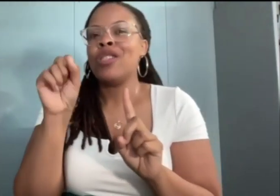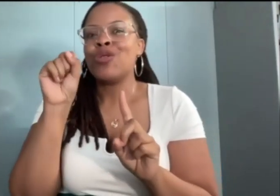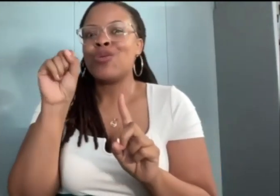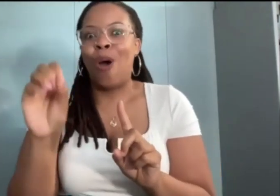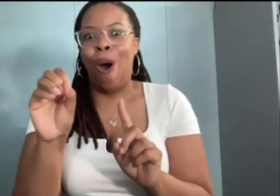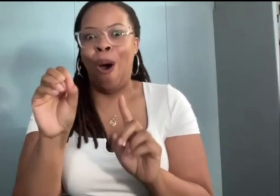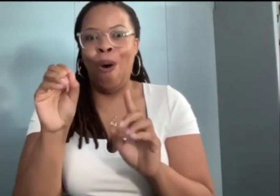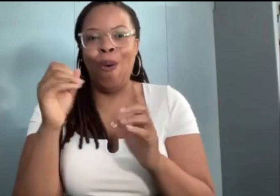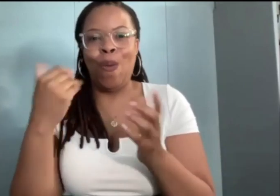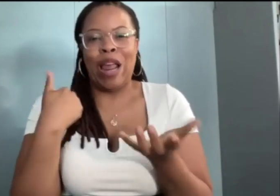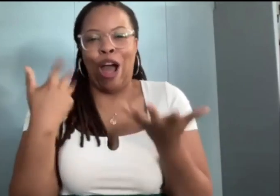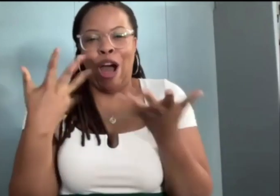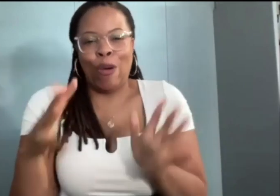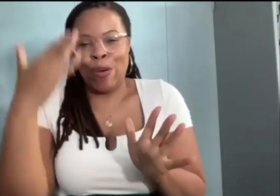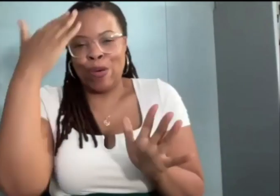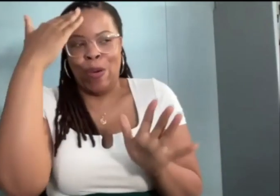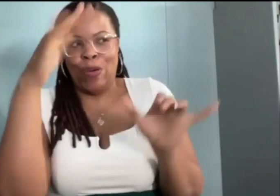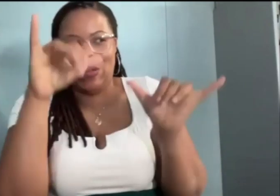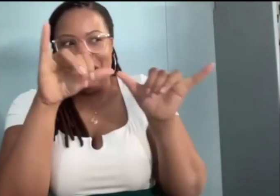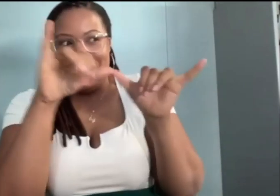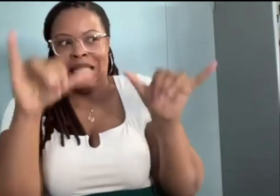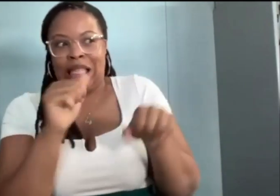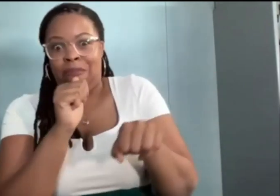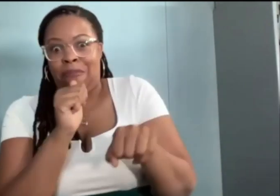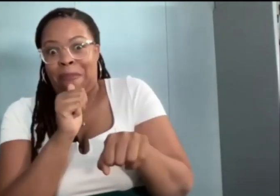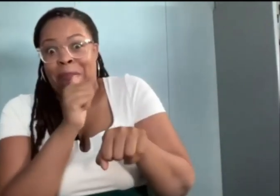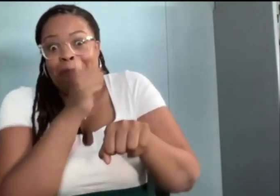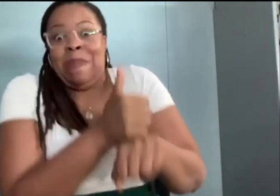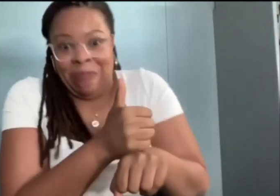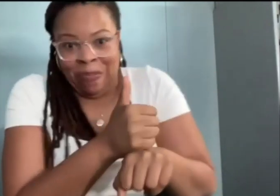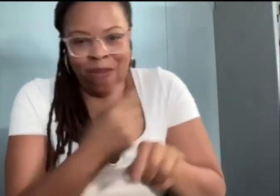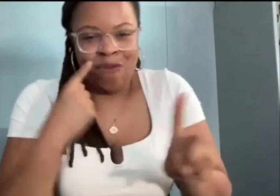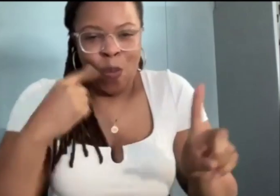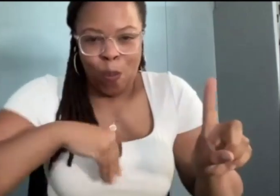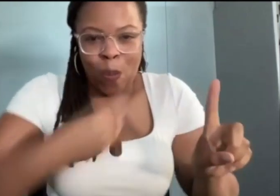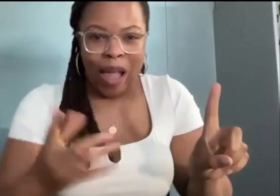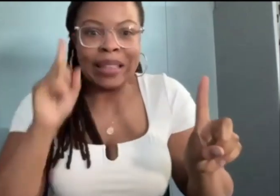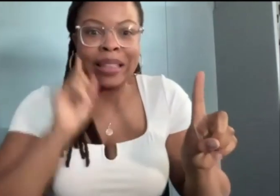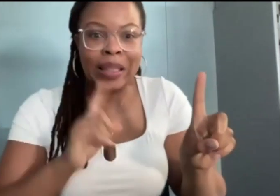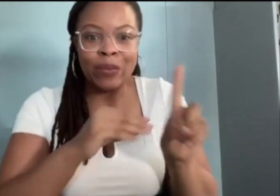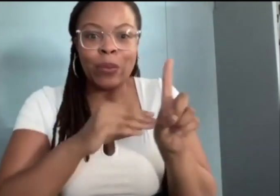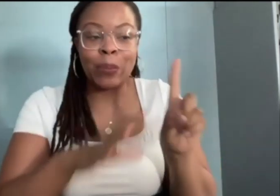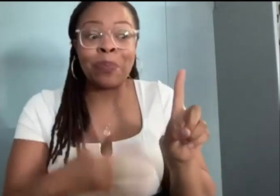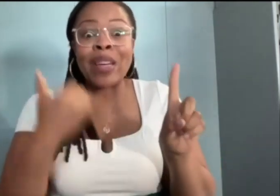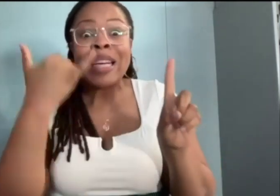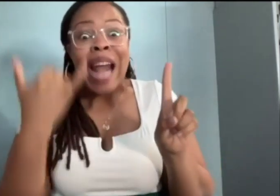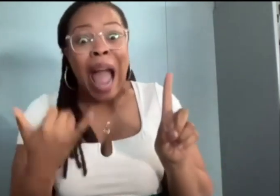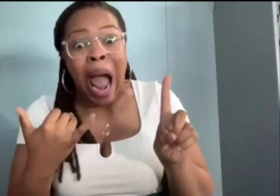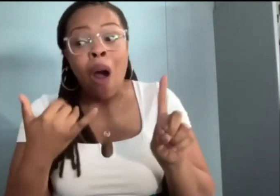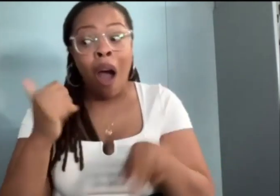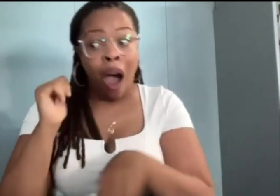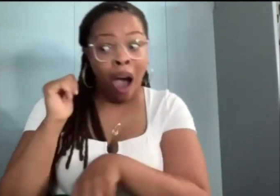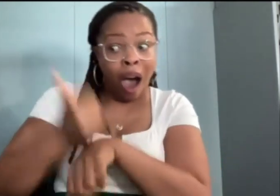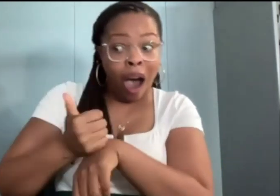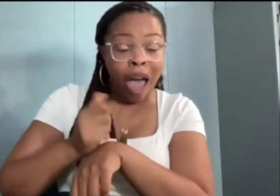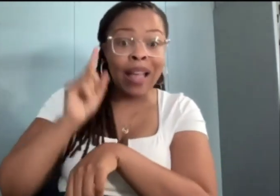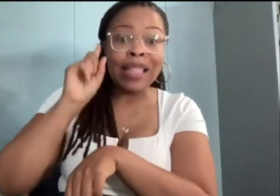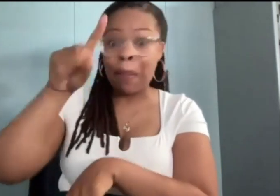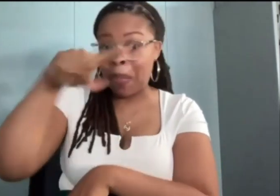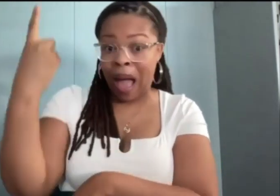so later. And so thinking about the system and looking at